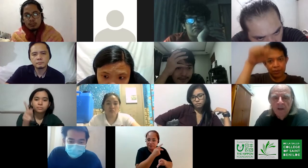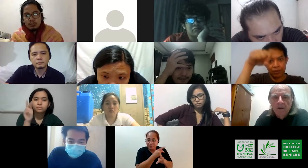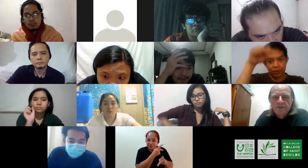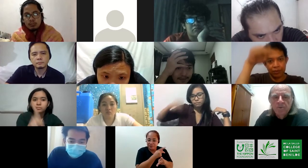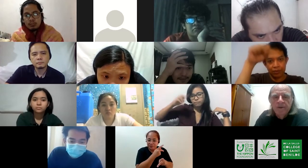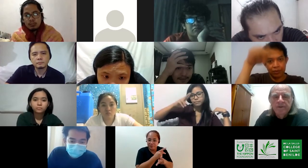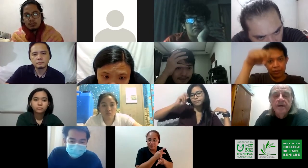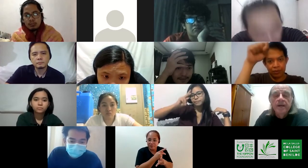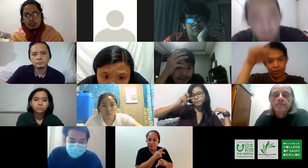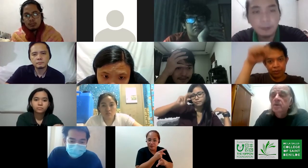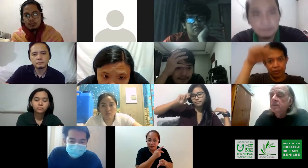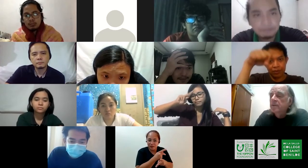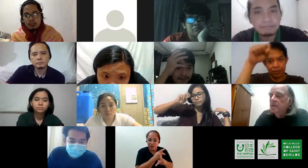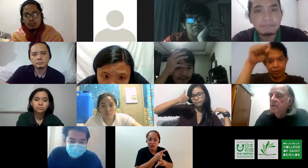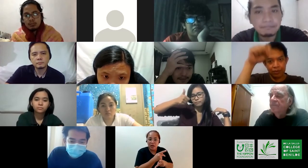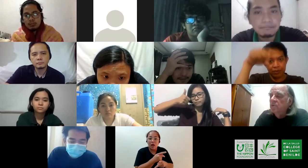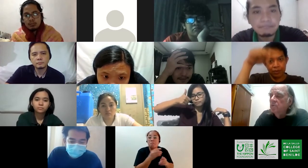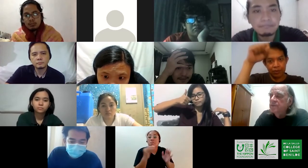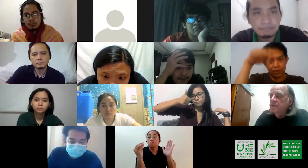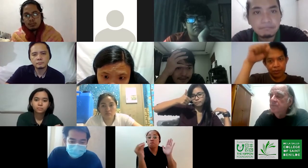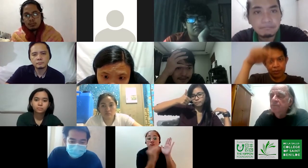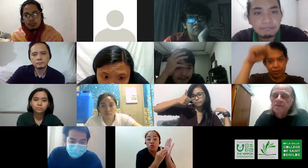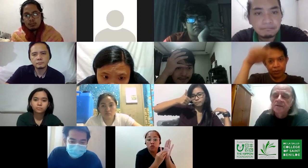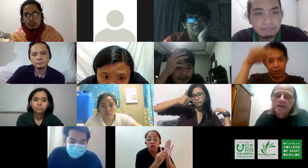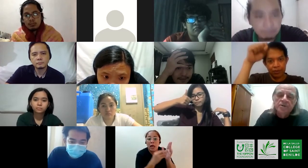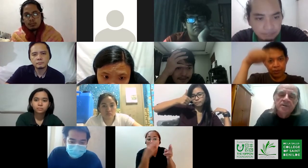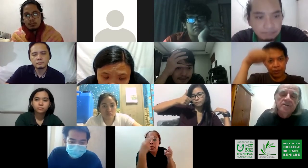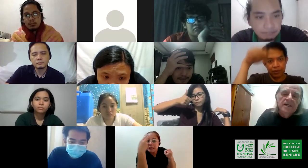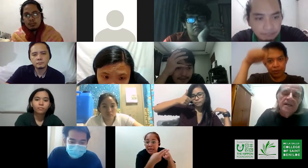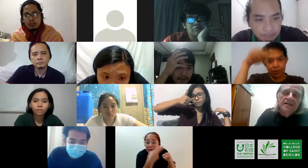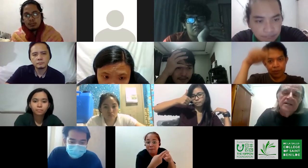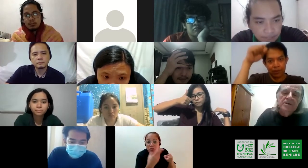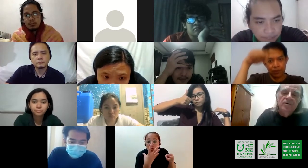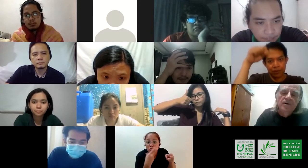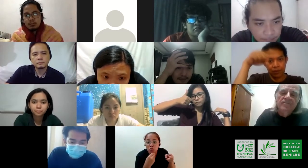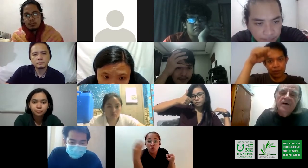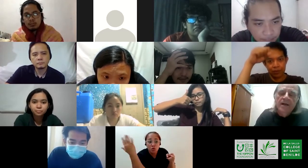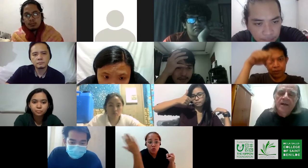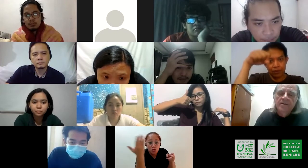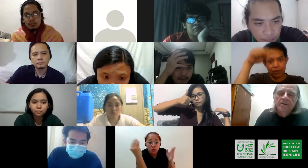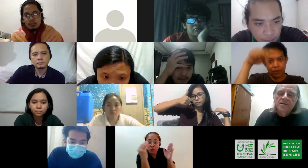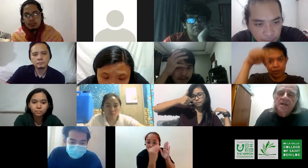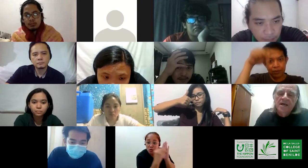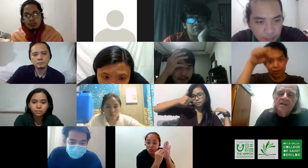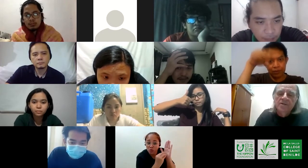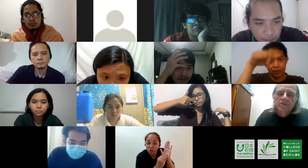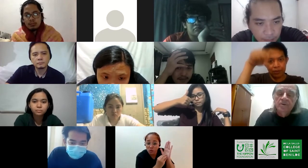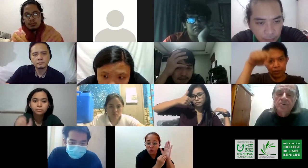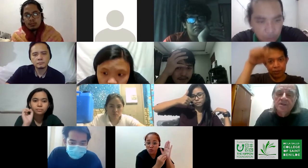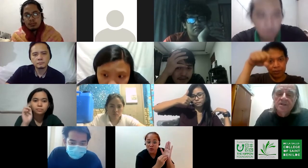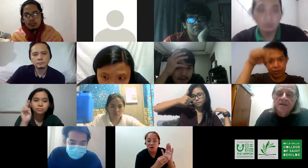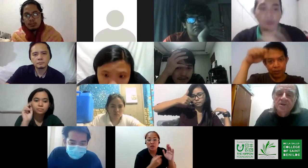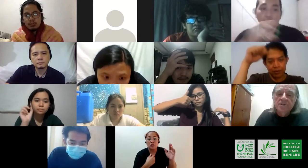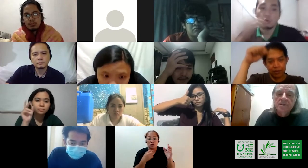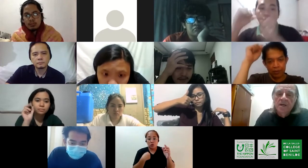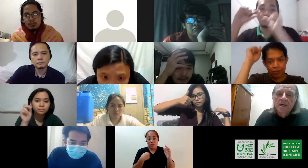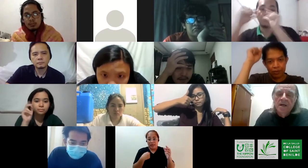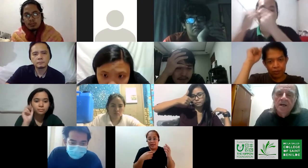Also with the names on there of who was in the presentation. So if I add those slides to the presentation, I